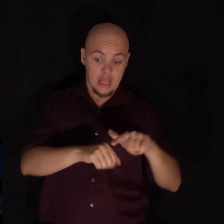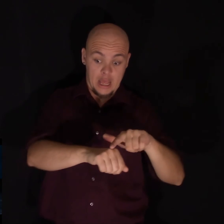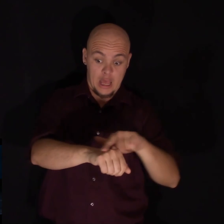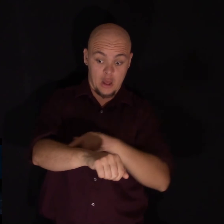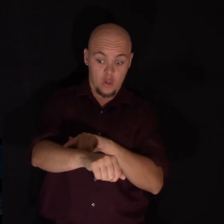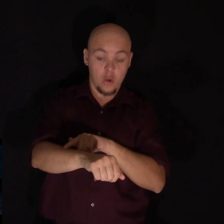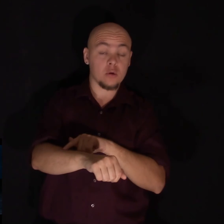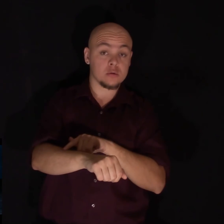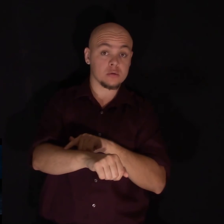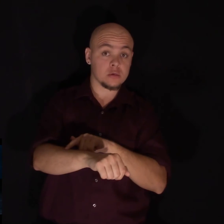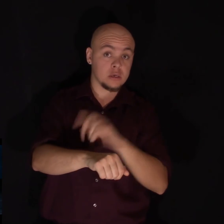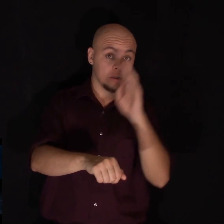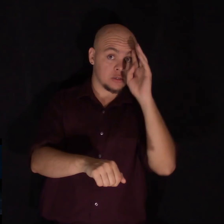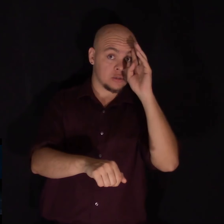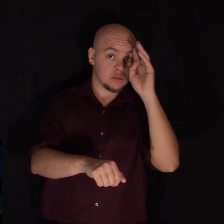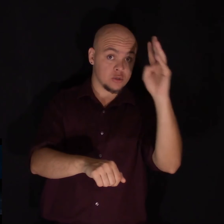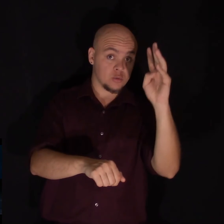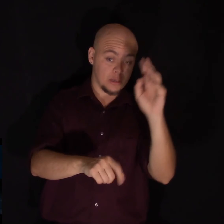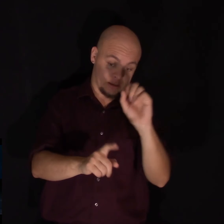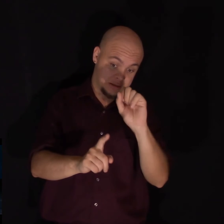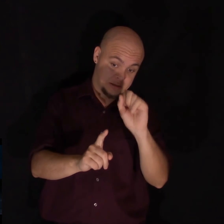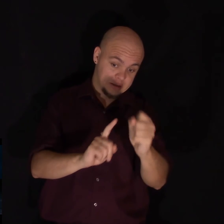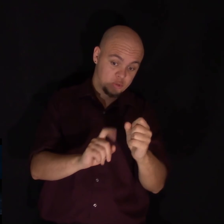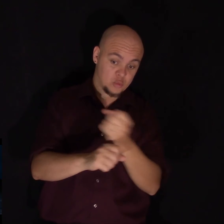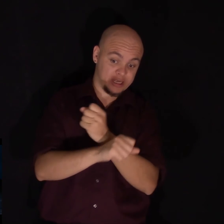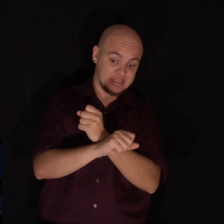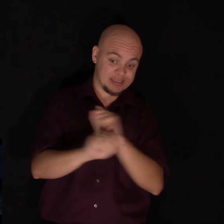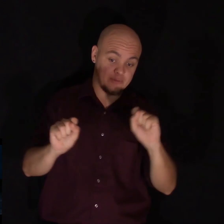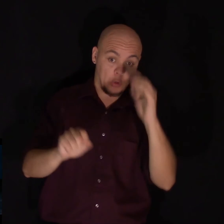us to create the conditions to do that safely.